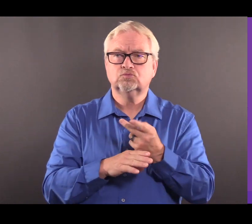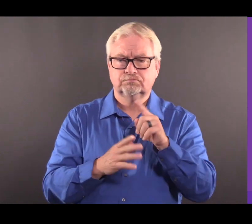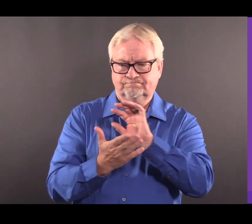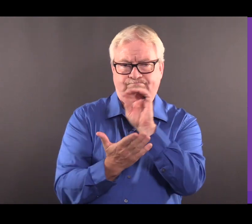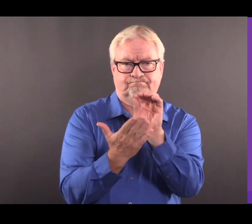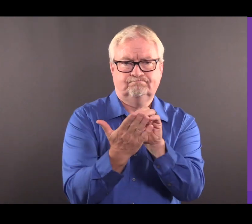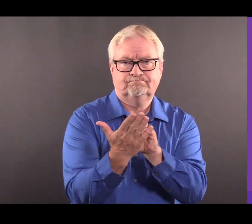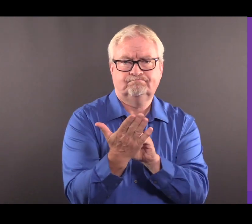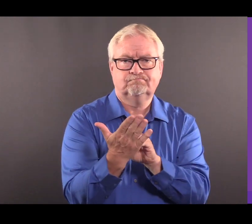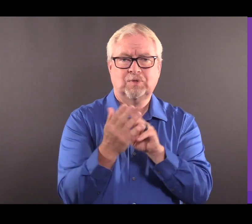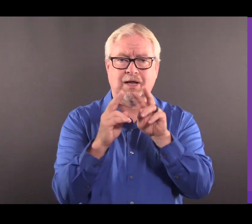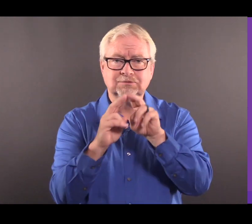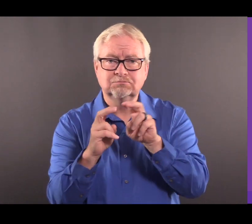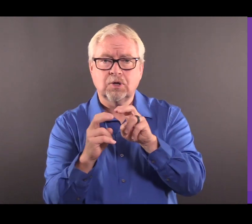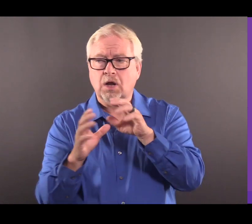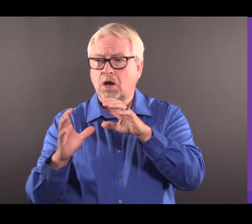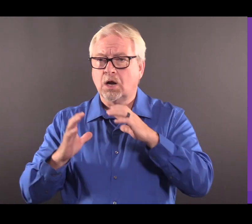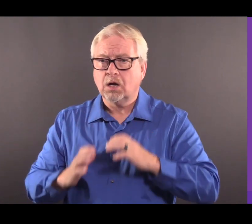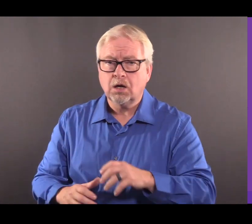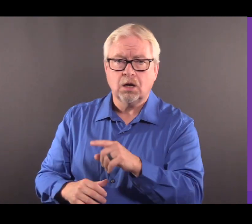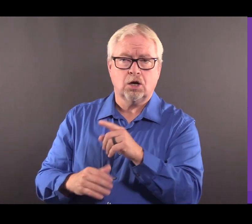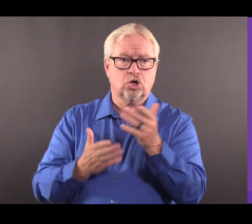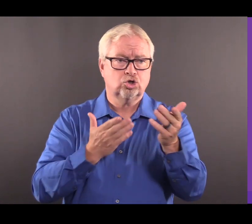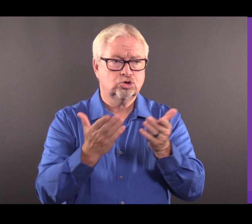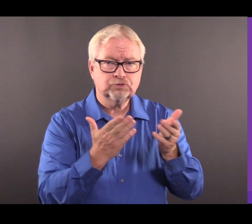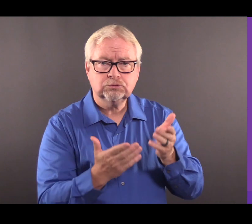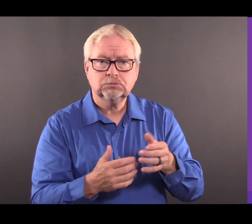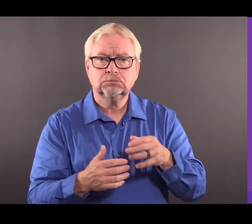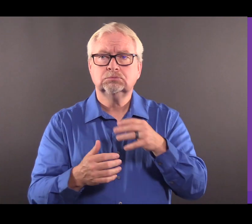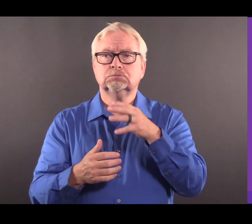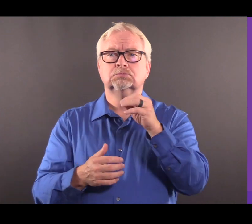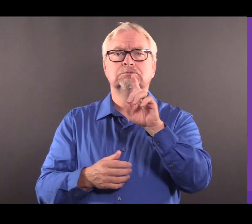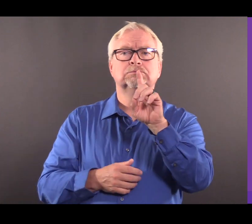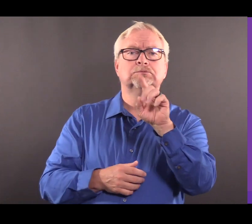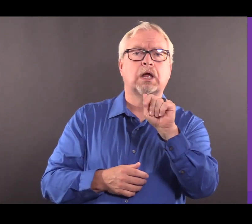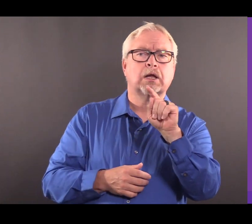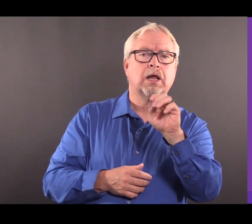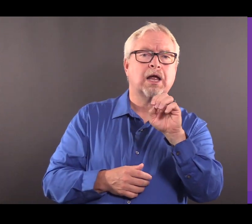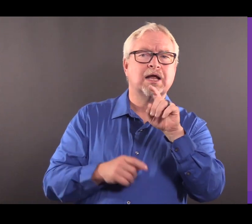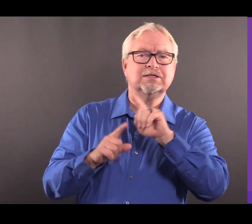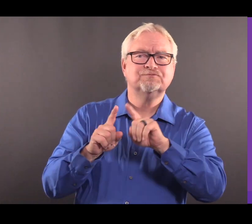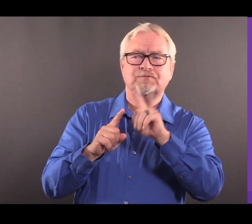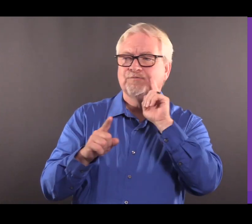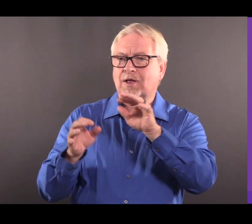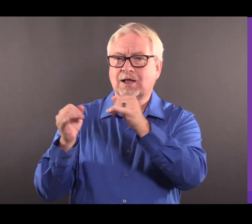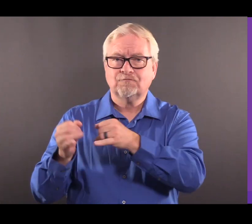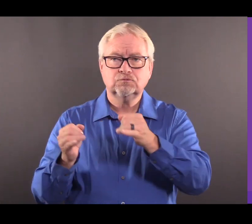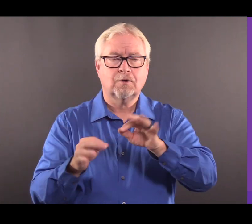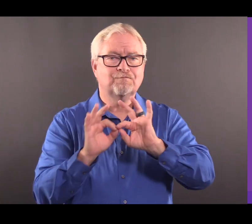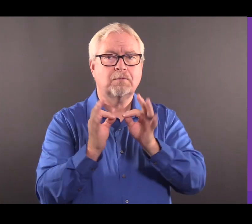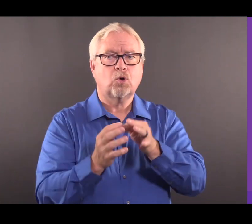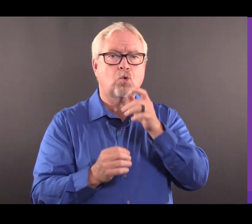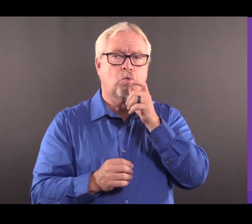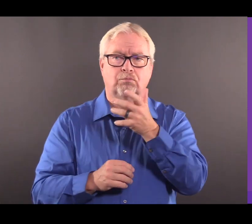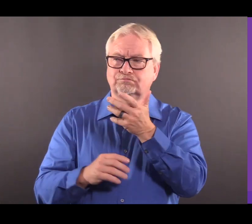data system used to record and analyze client, service, and housing data